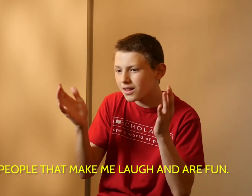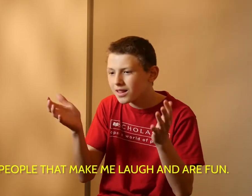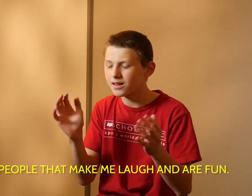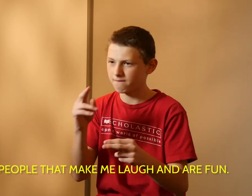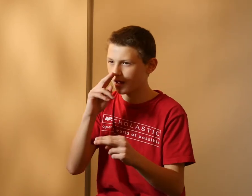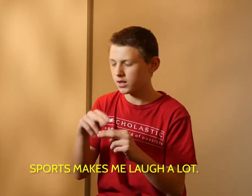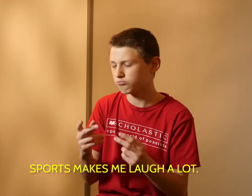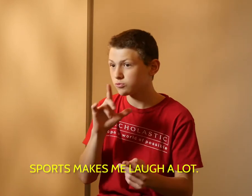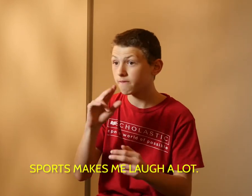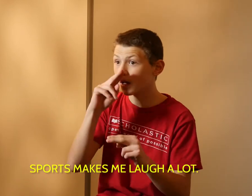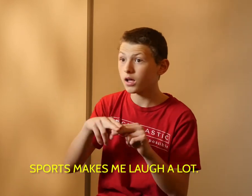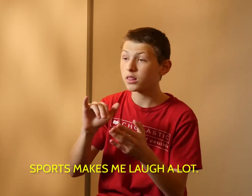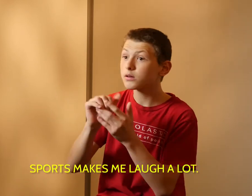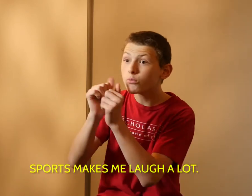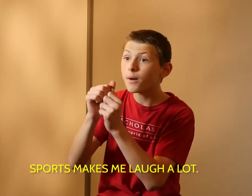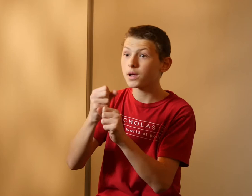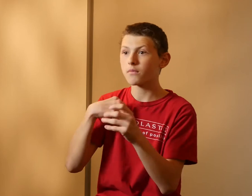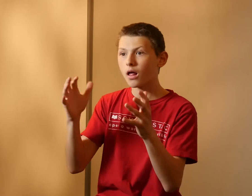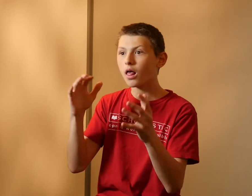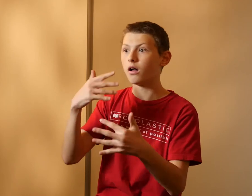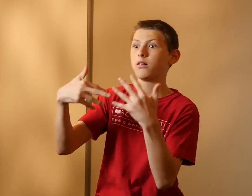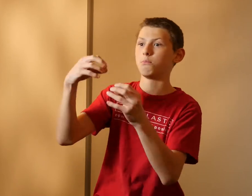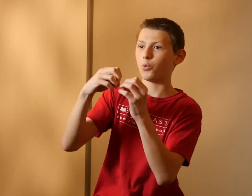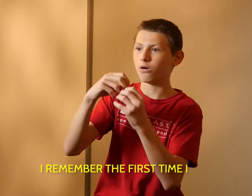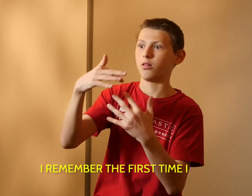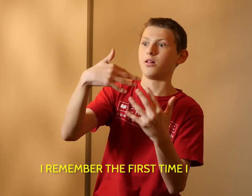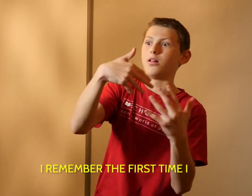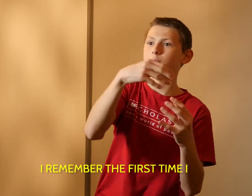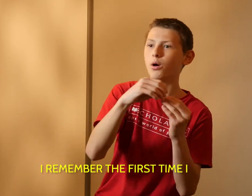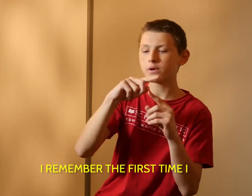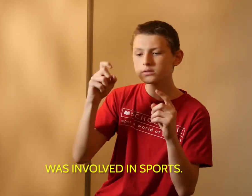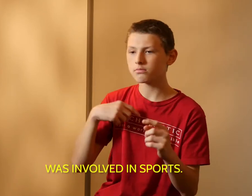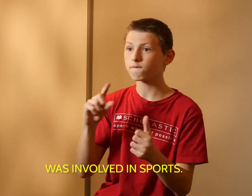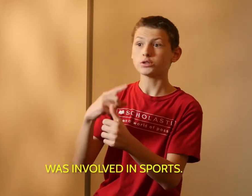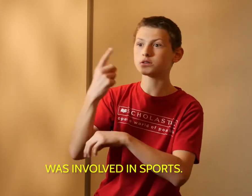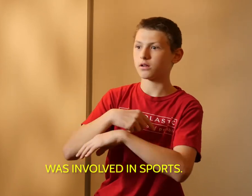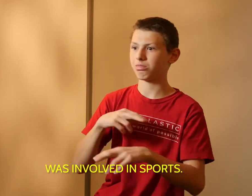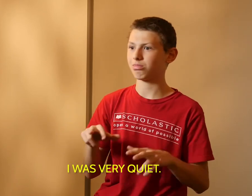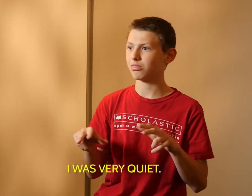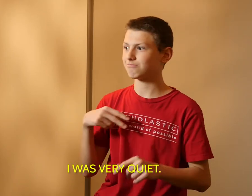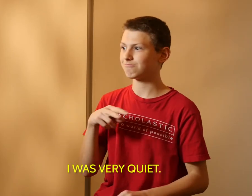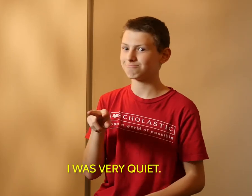fun. Sports makes me laugh a lot. I remember the first time I was involved in sports, I was very